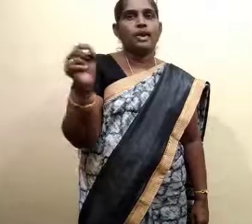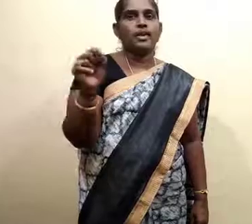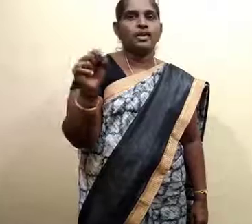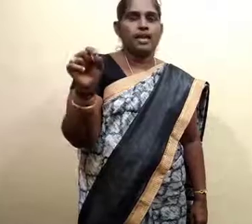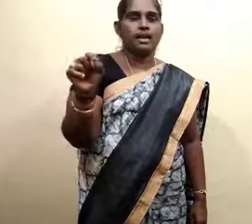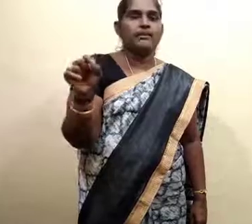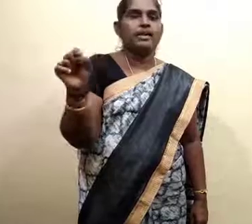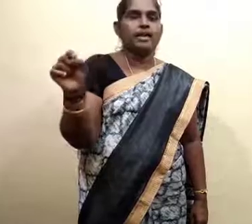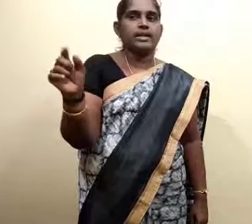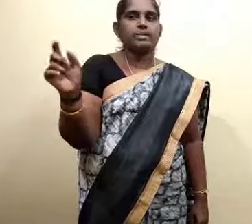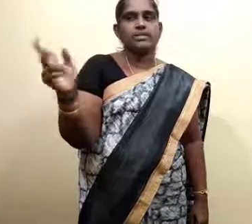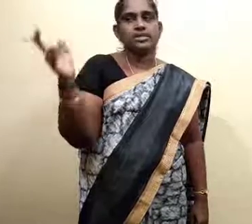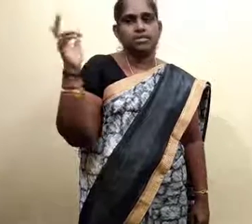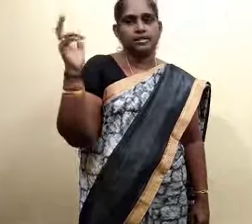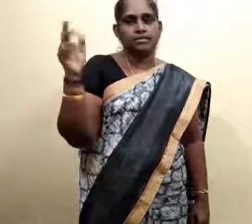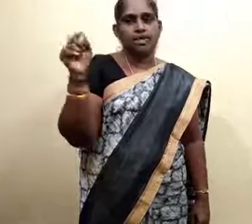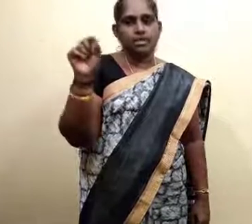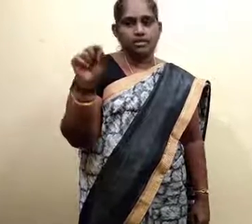and railway transport system.